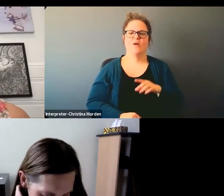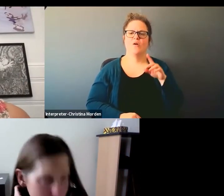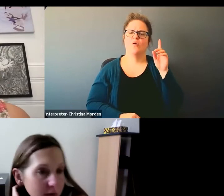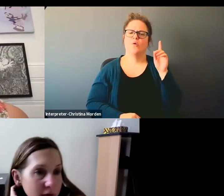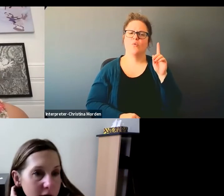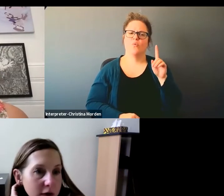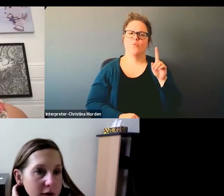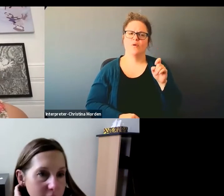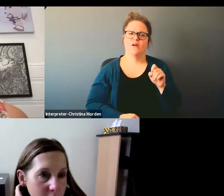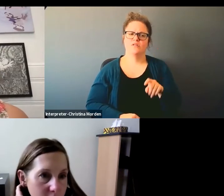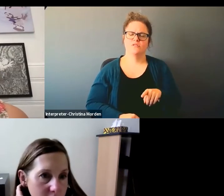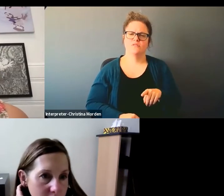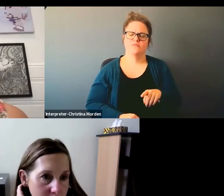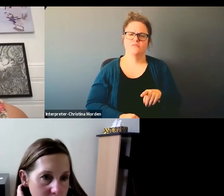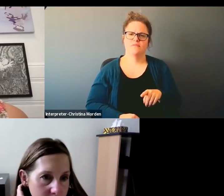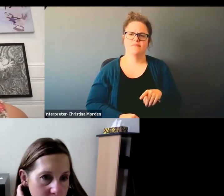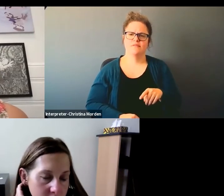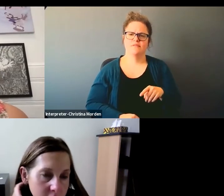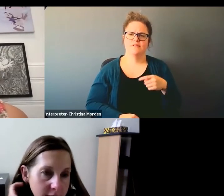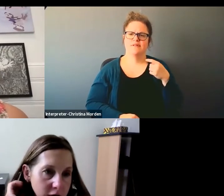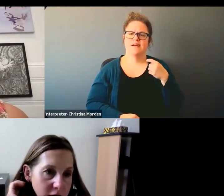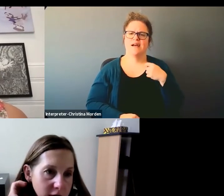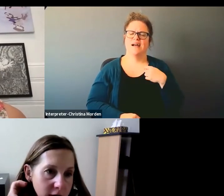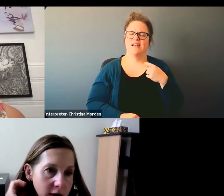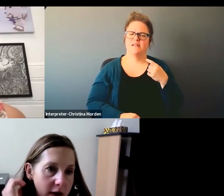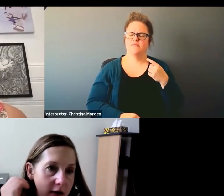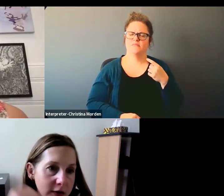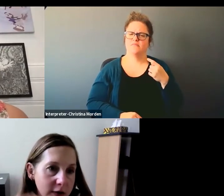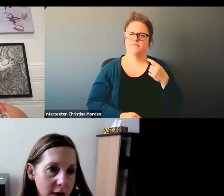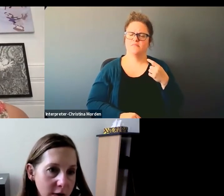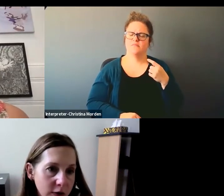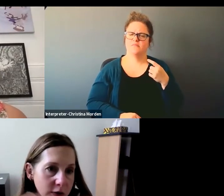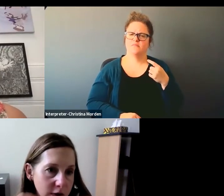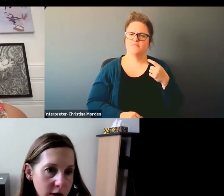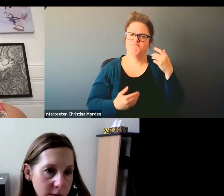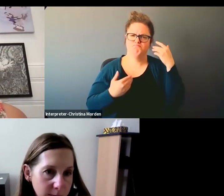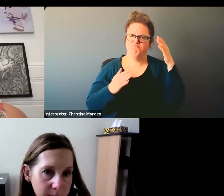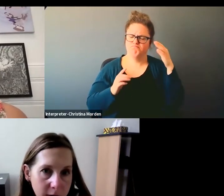I just recently learned of the word like neurodivergent and